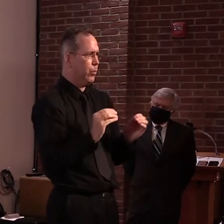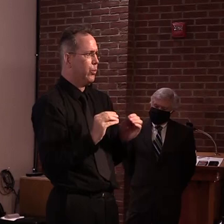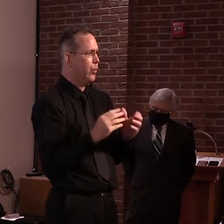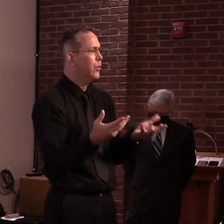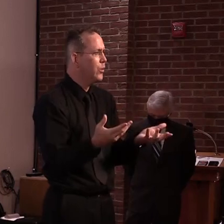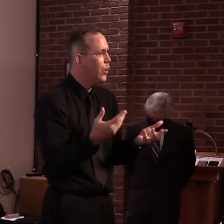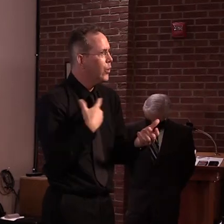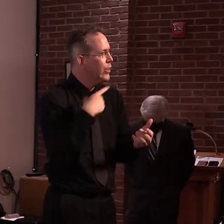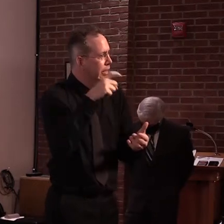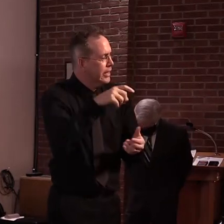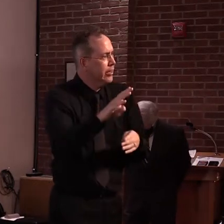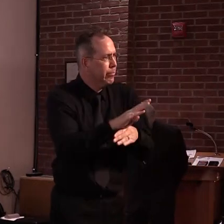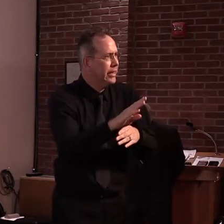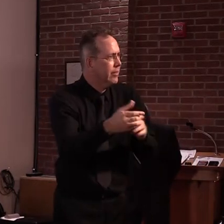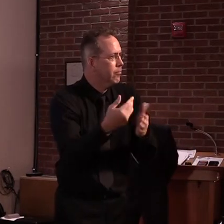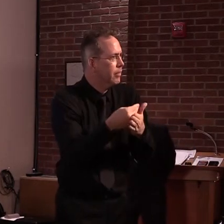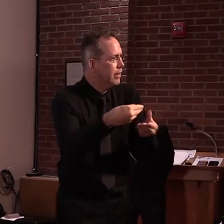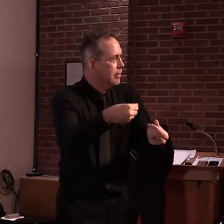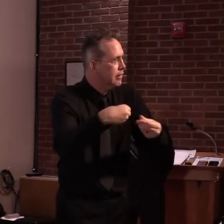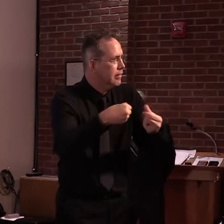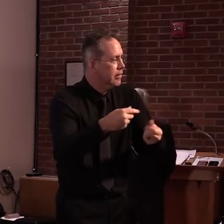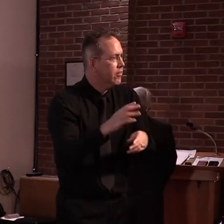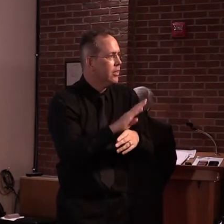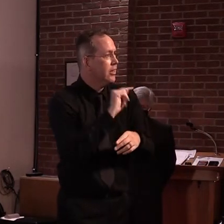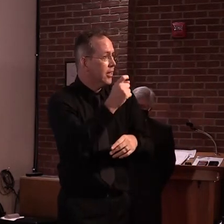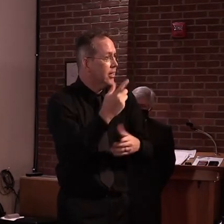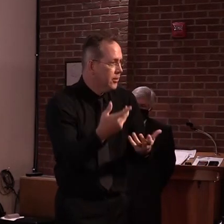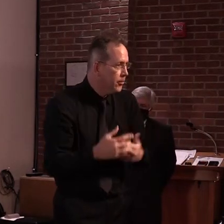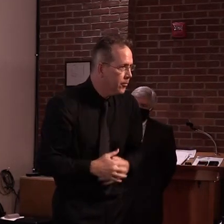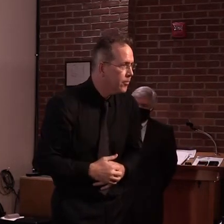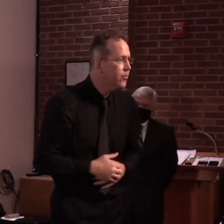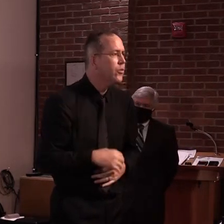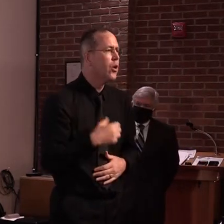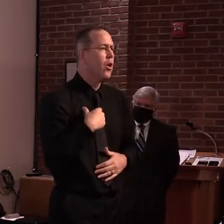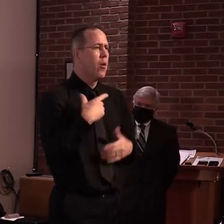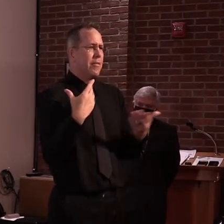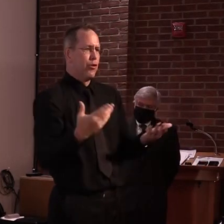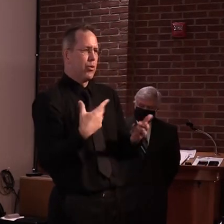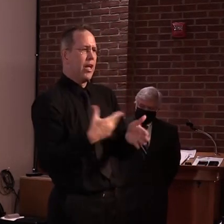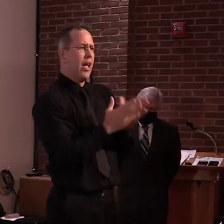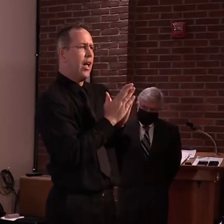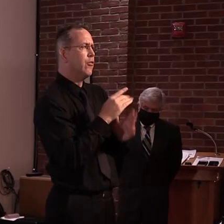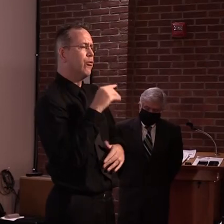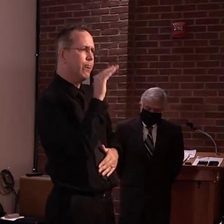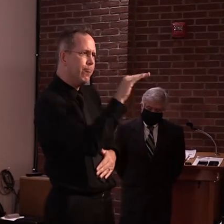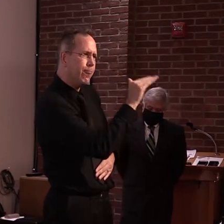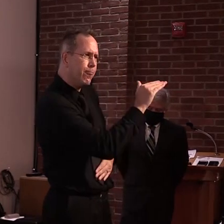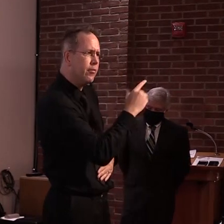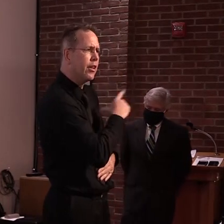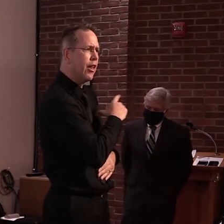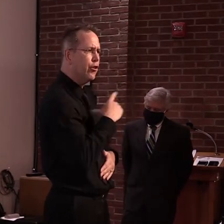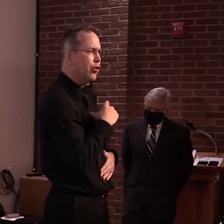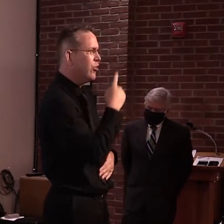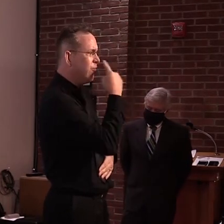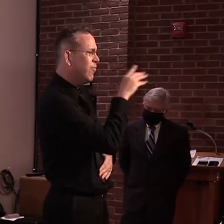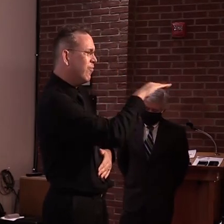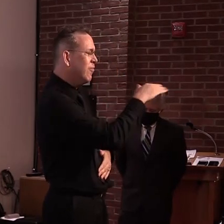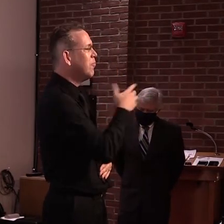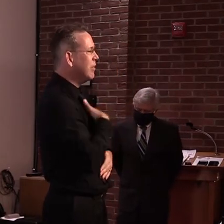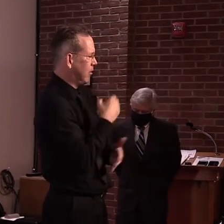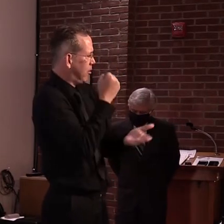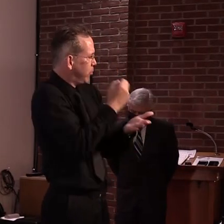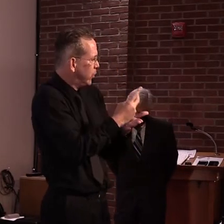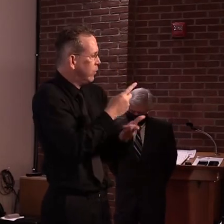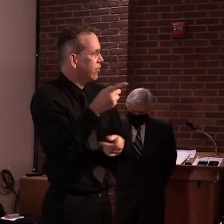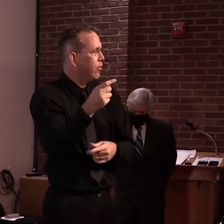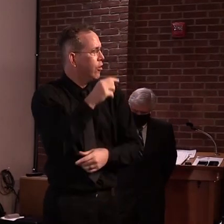our need for the governor's ask of the full $310 million that was introduced weeks ago, but also to reintroduce our